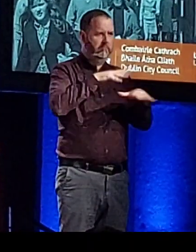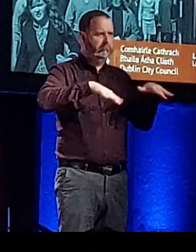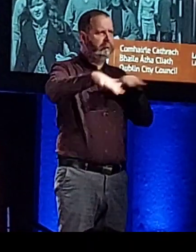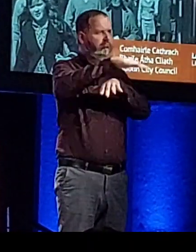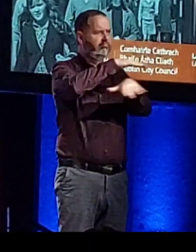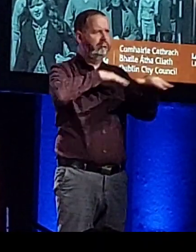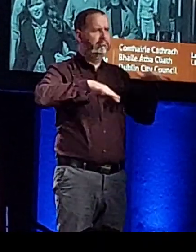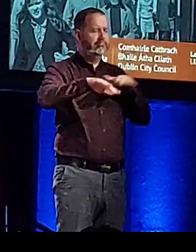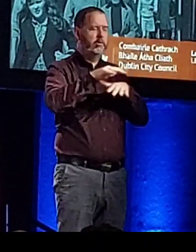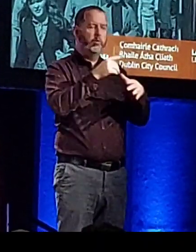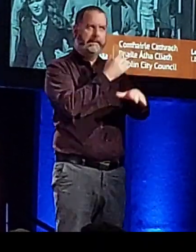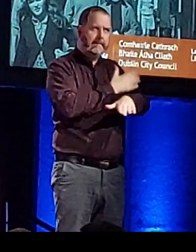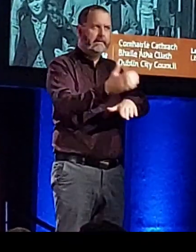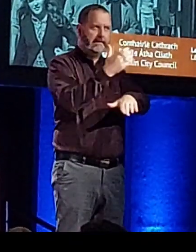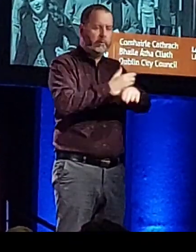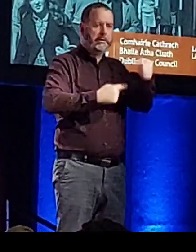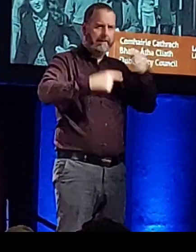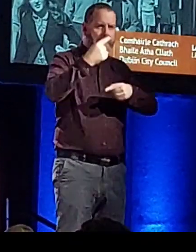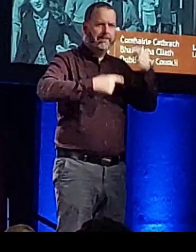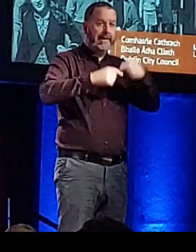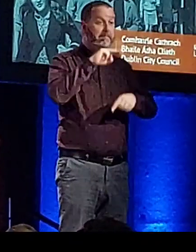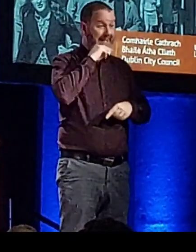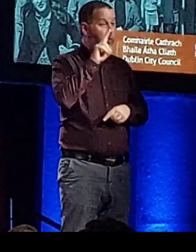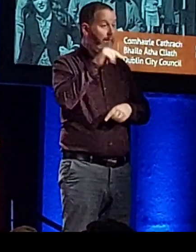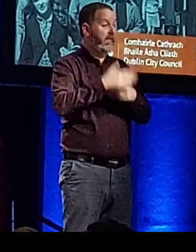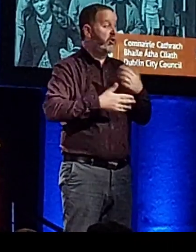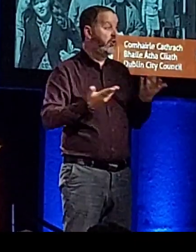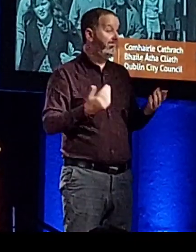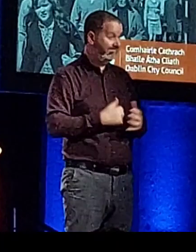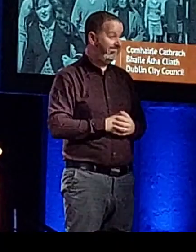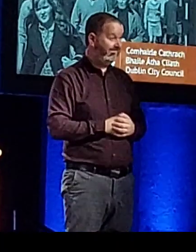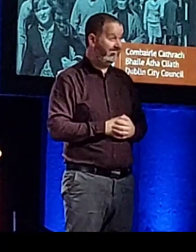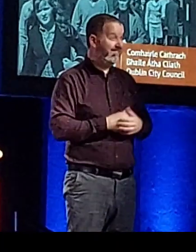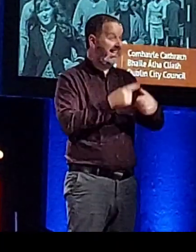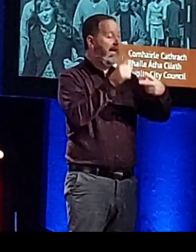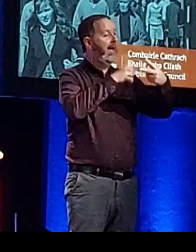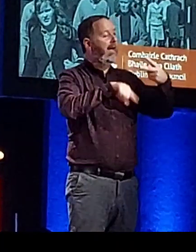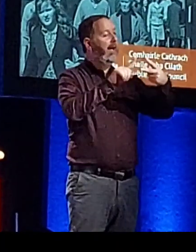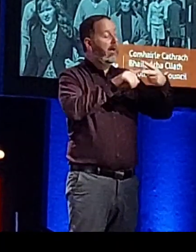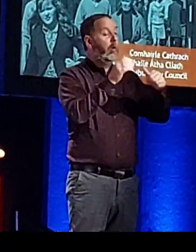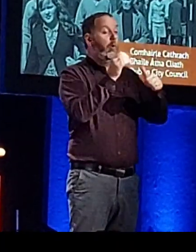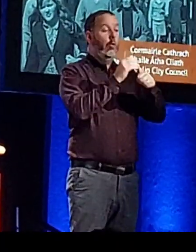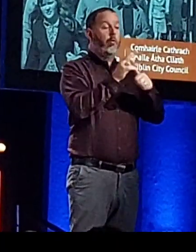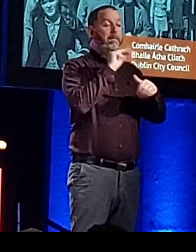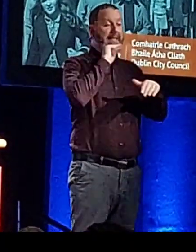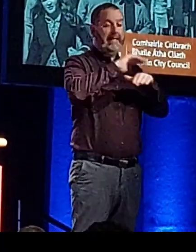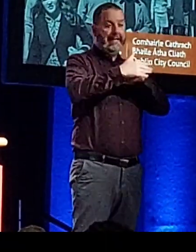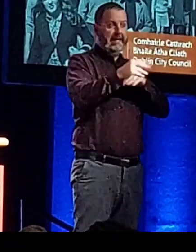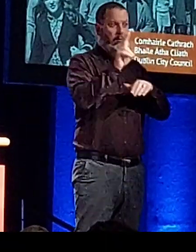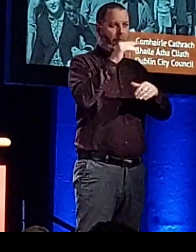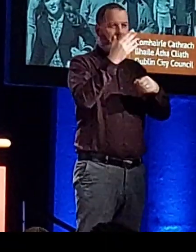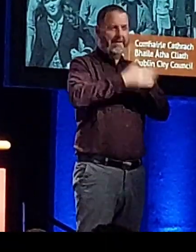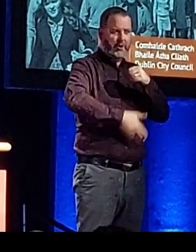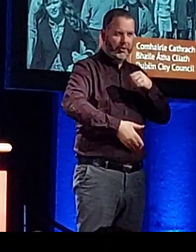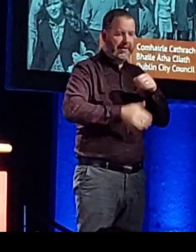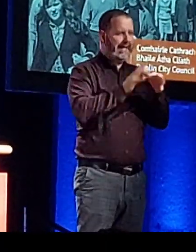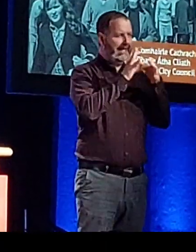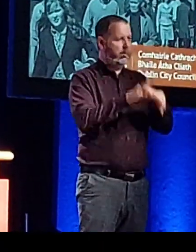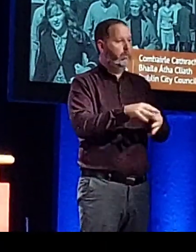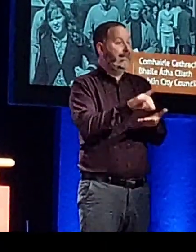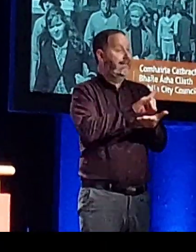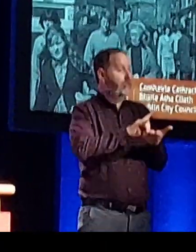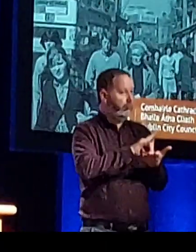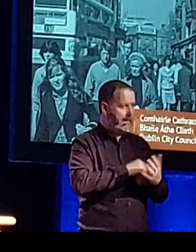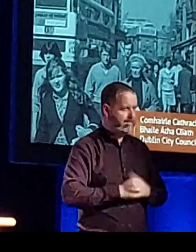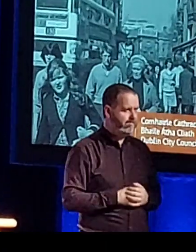unfinished. The second meaning of unfinished is, I think, a historical one, and I think we'll discuss this shortly, which is that